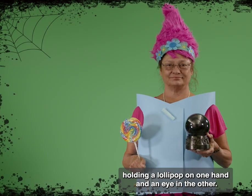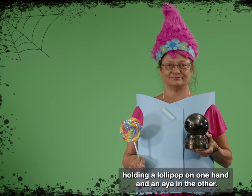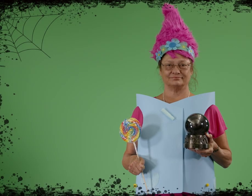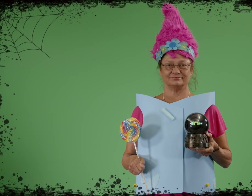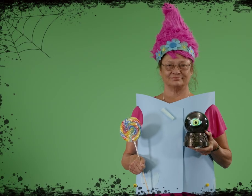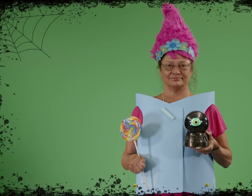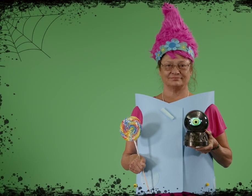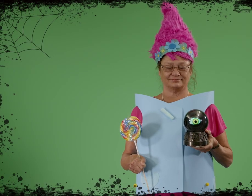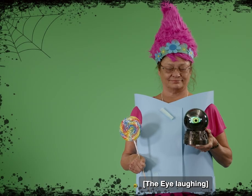other.